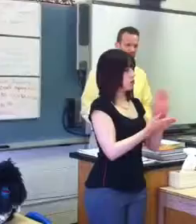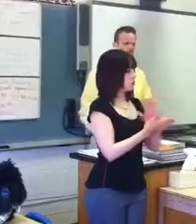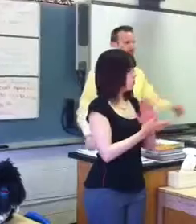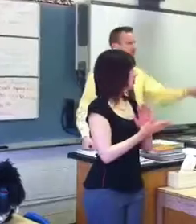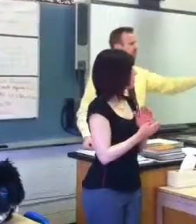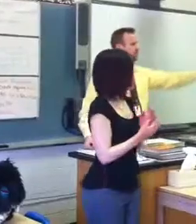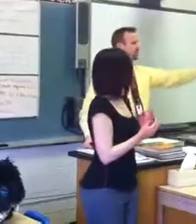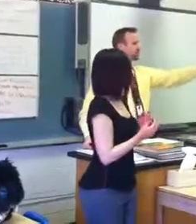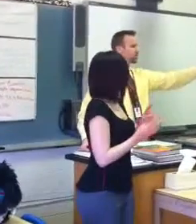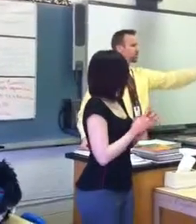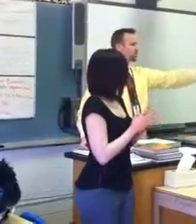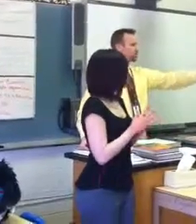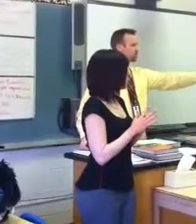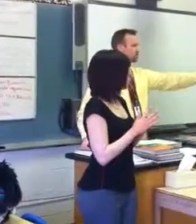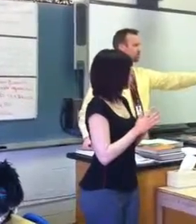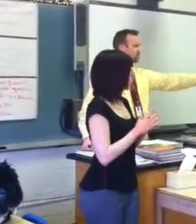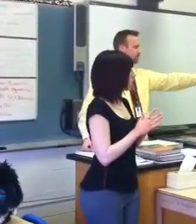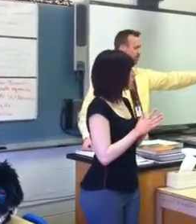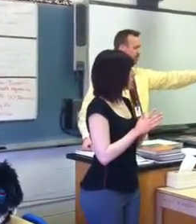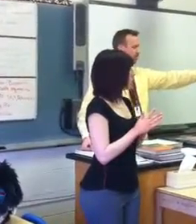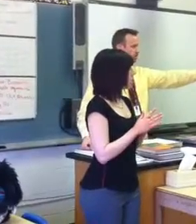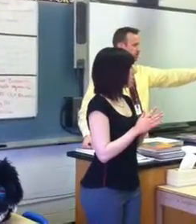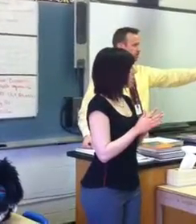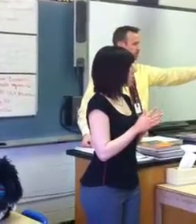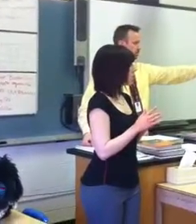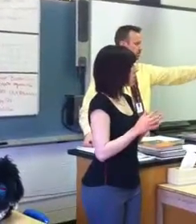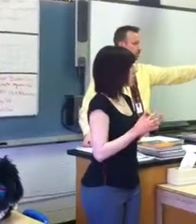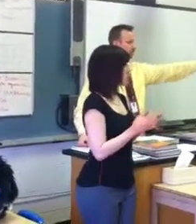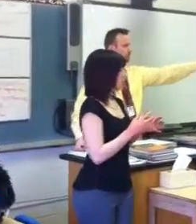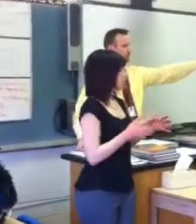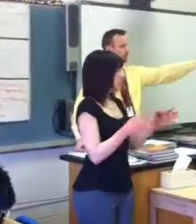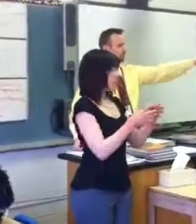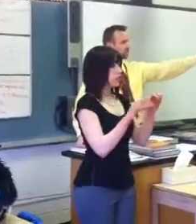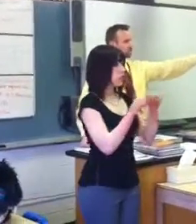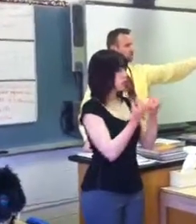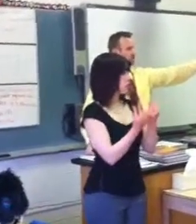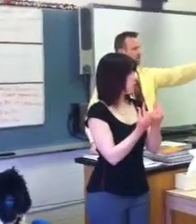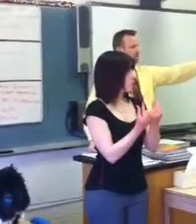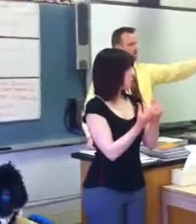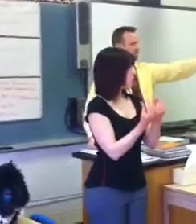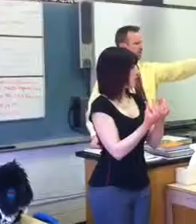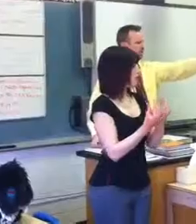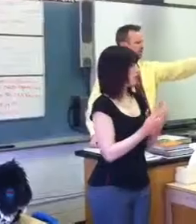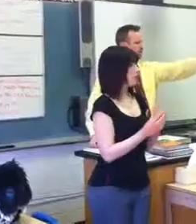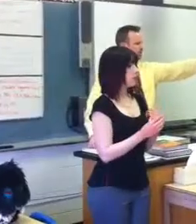Actually, let's get in your groups. The pairs. It was you two. Deanna, read here.